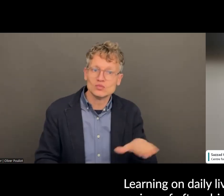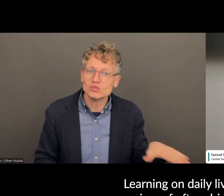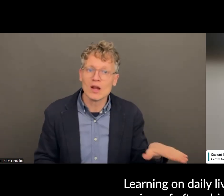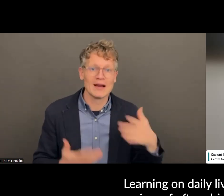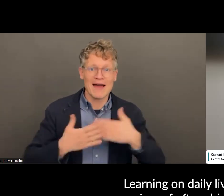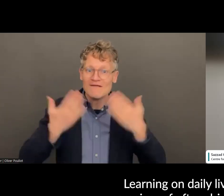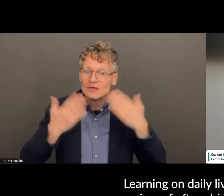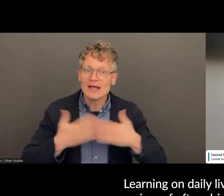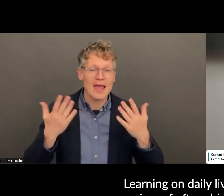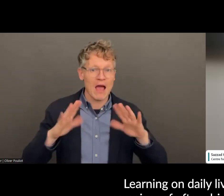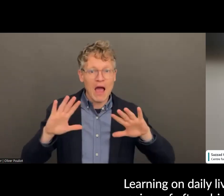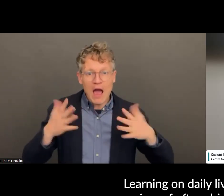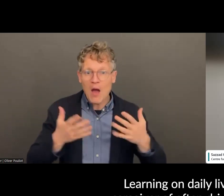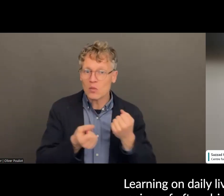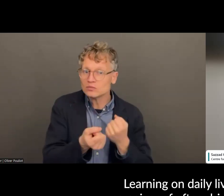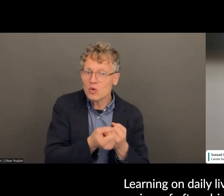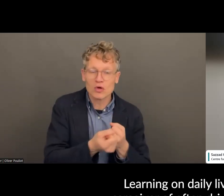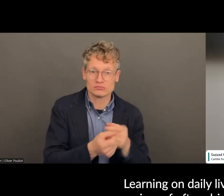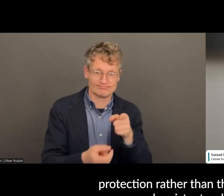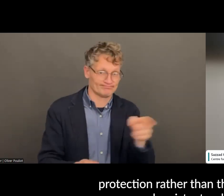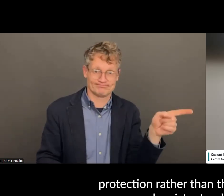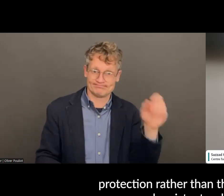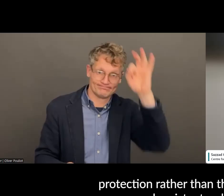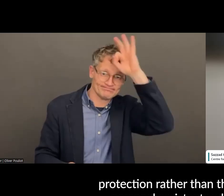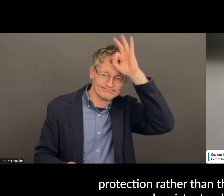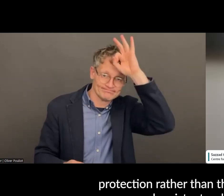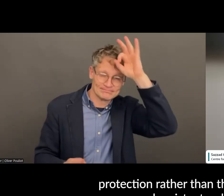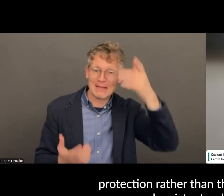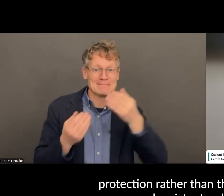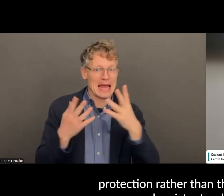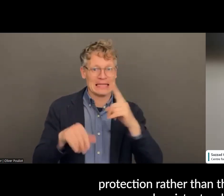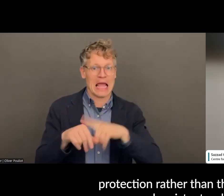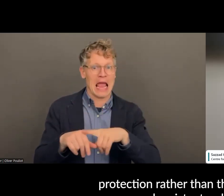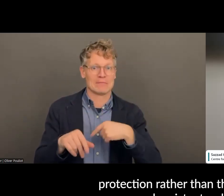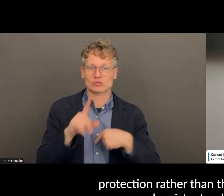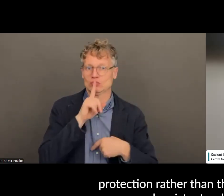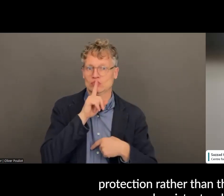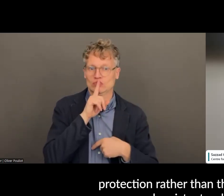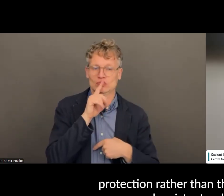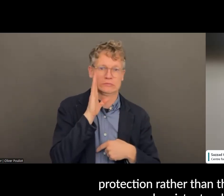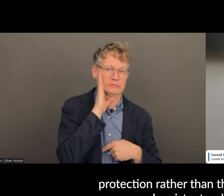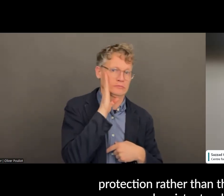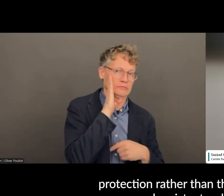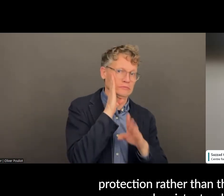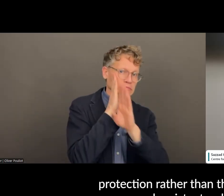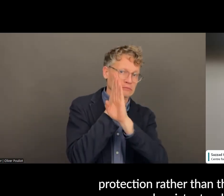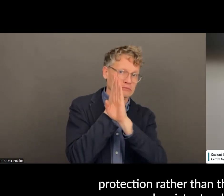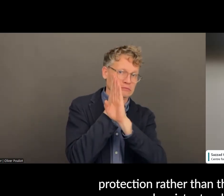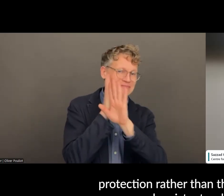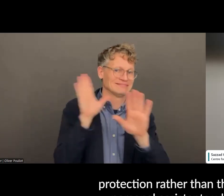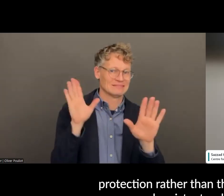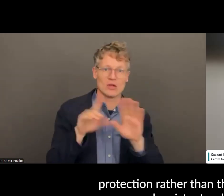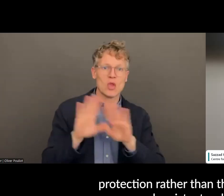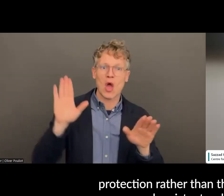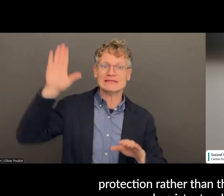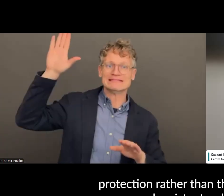home. Caregiver often driven by fear and protection rather than the empowerment. Personal